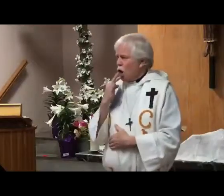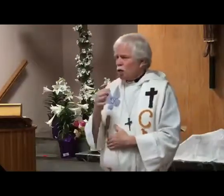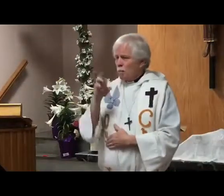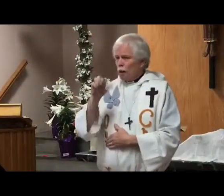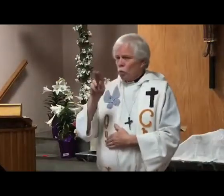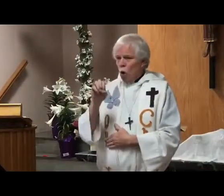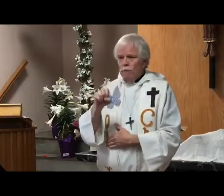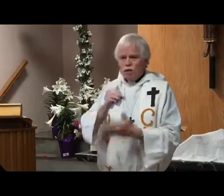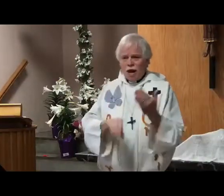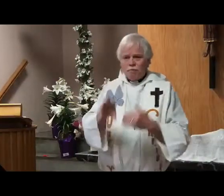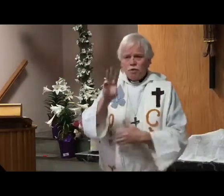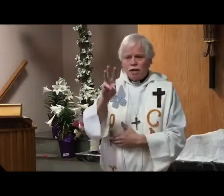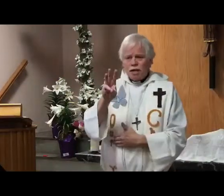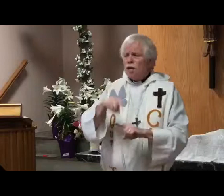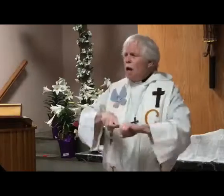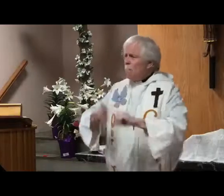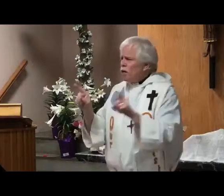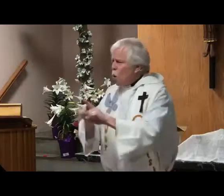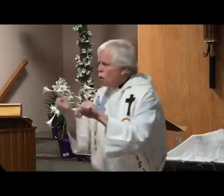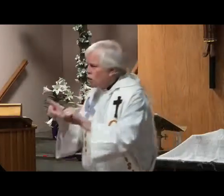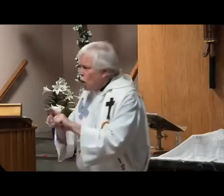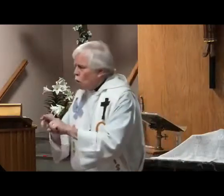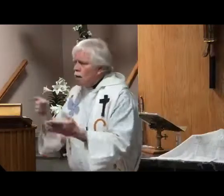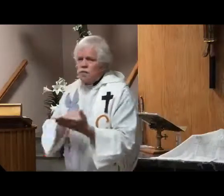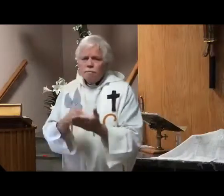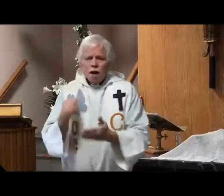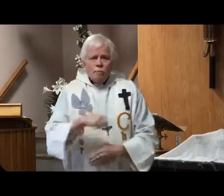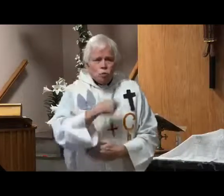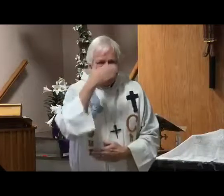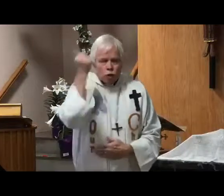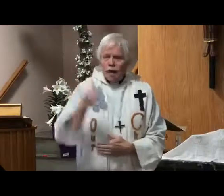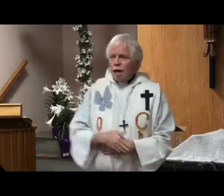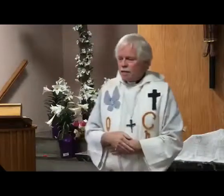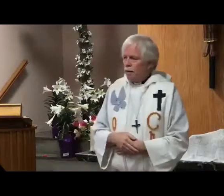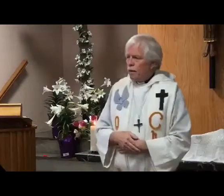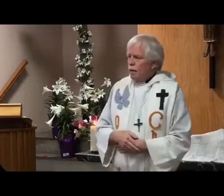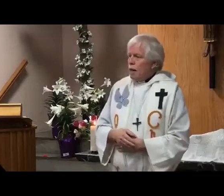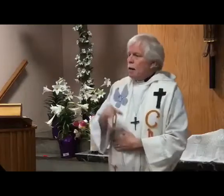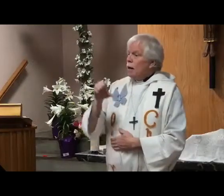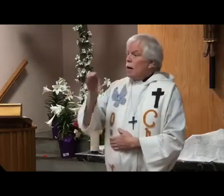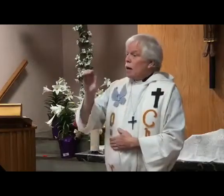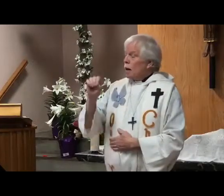I just talked about, Romans chapter 6. But also, sometimes we forget